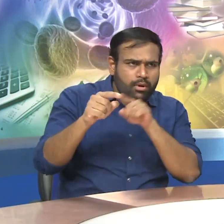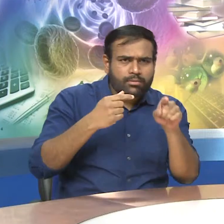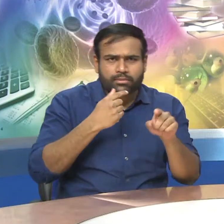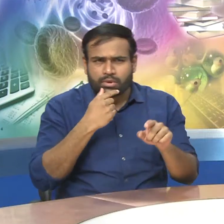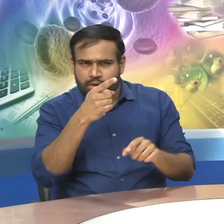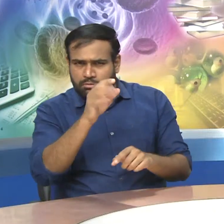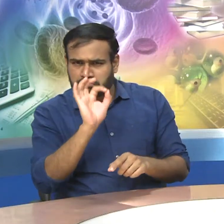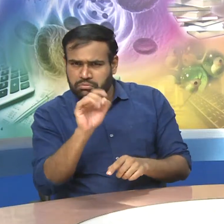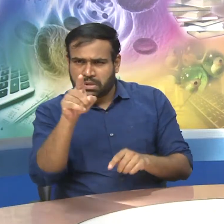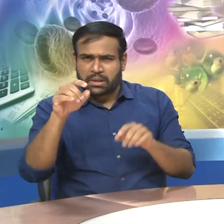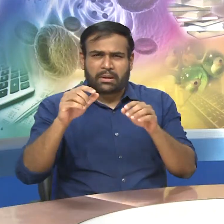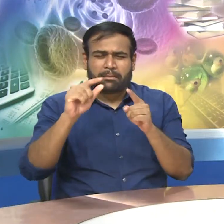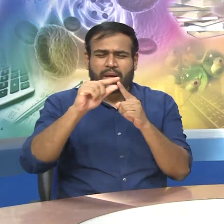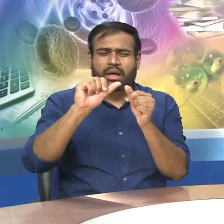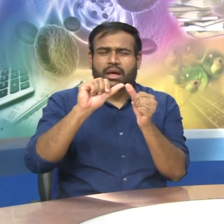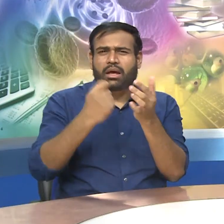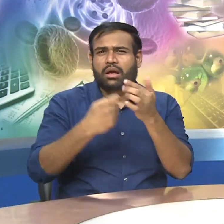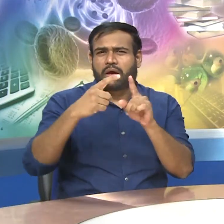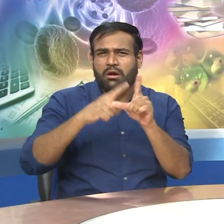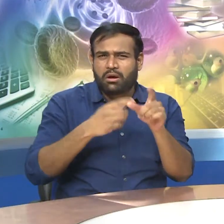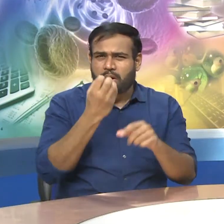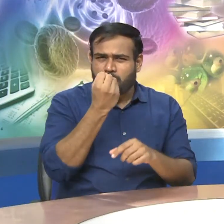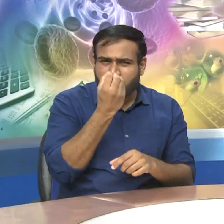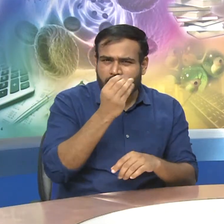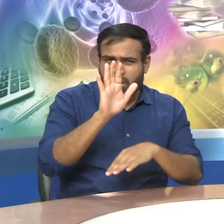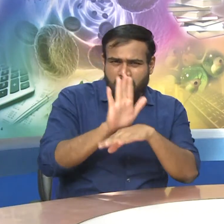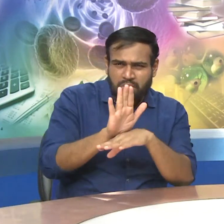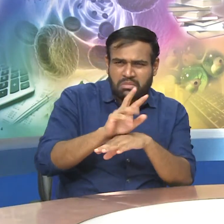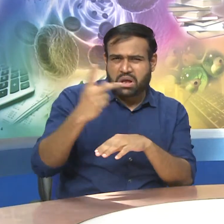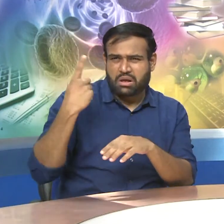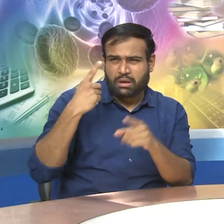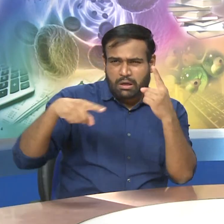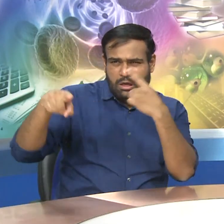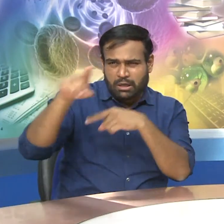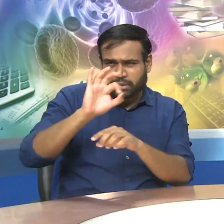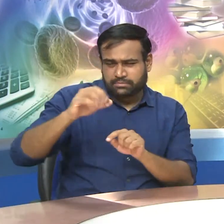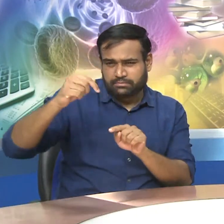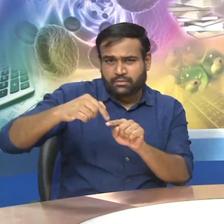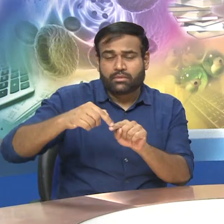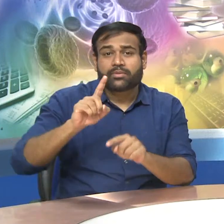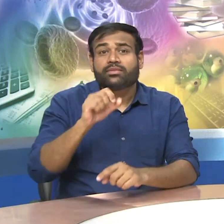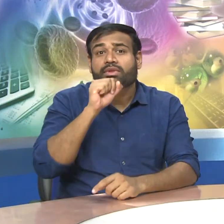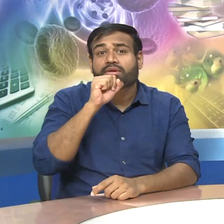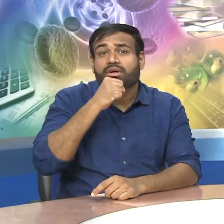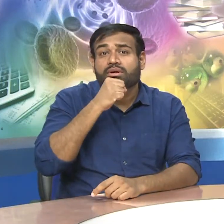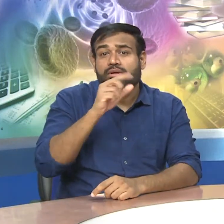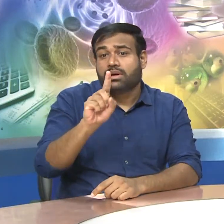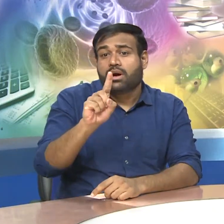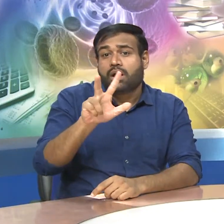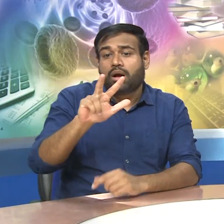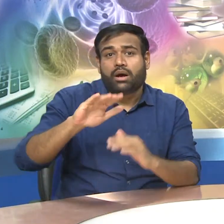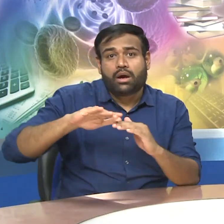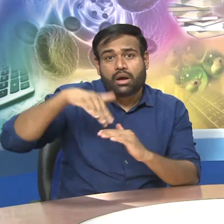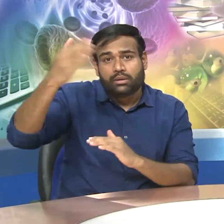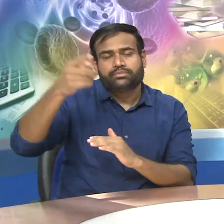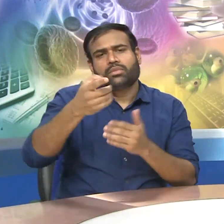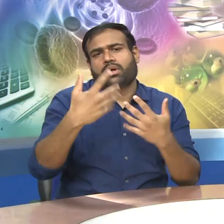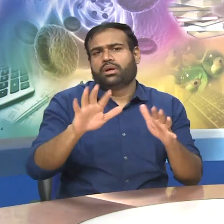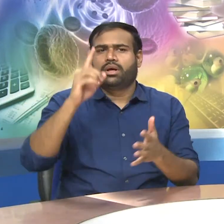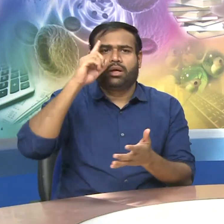adults above 18 in India vote to elect their representative irrespective of